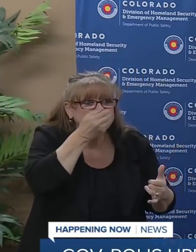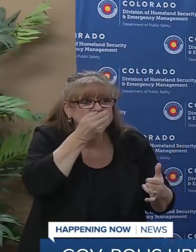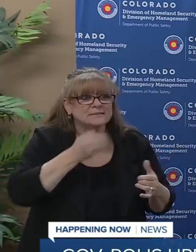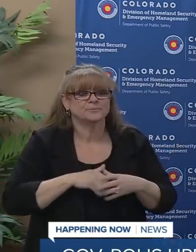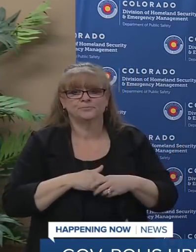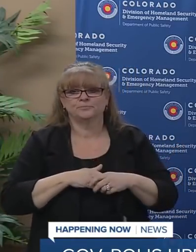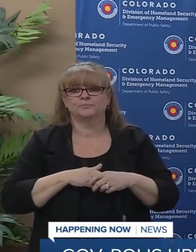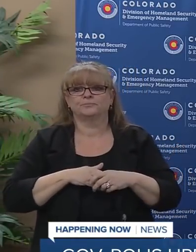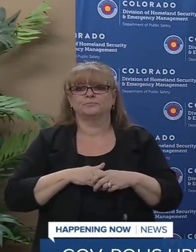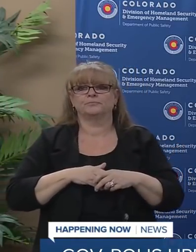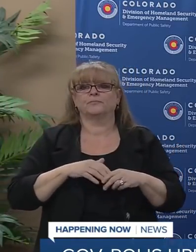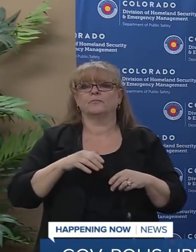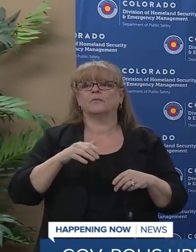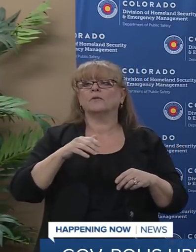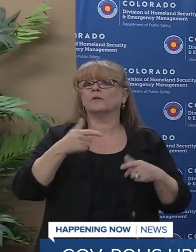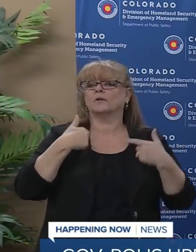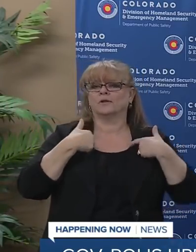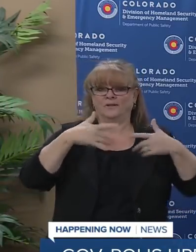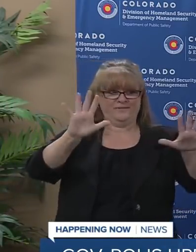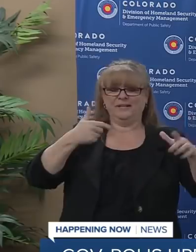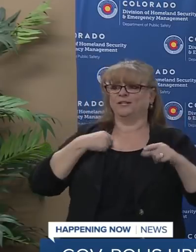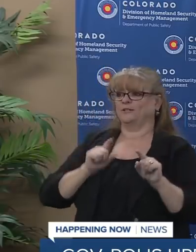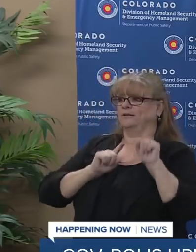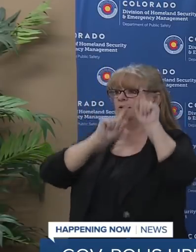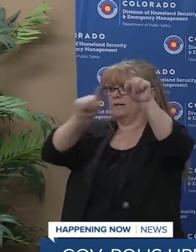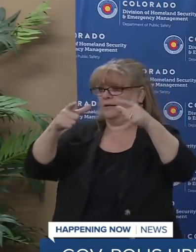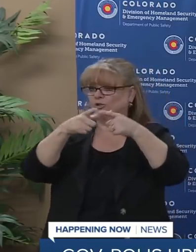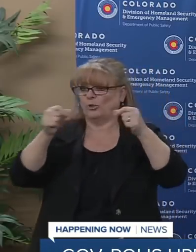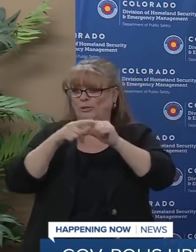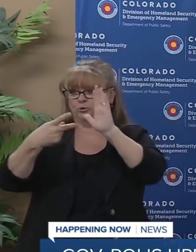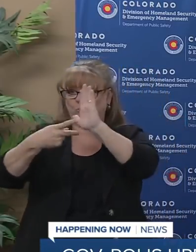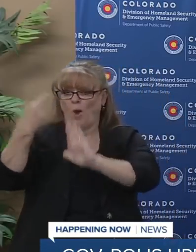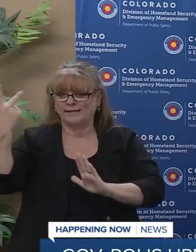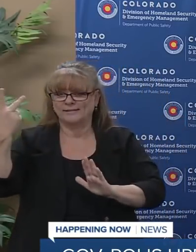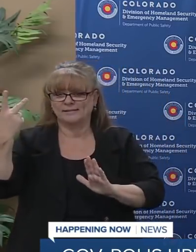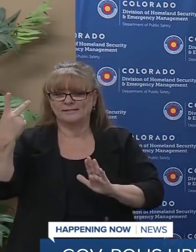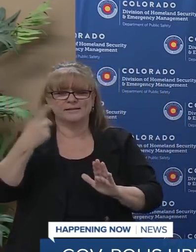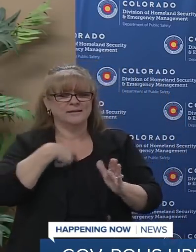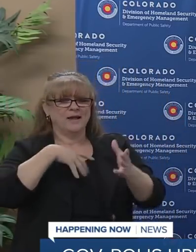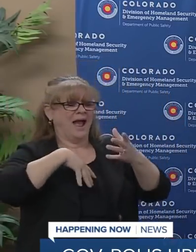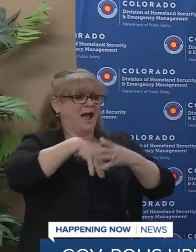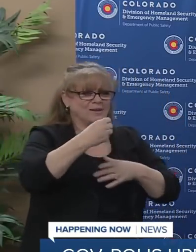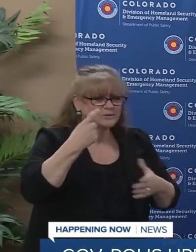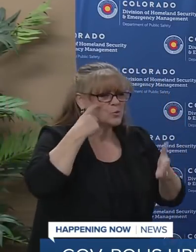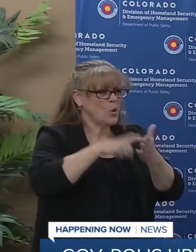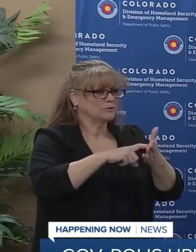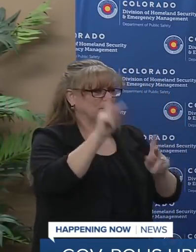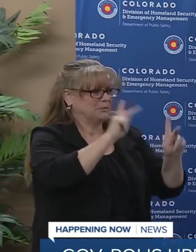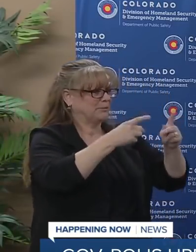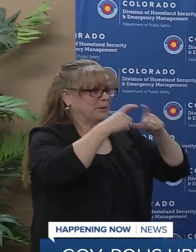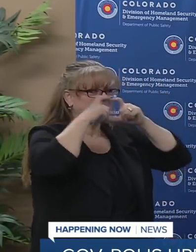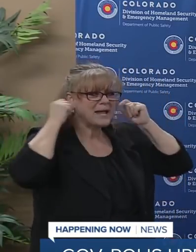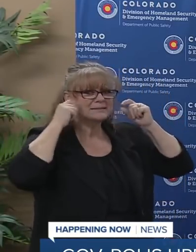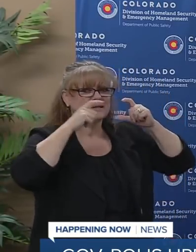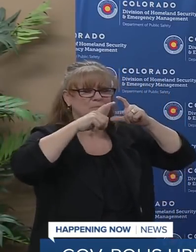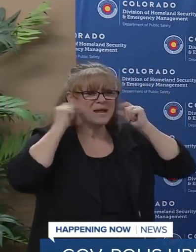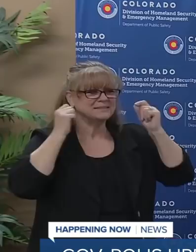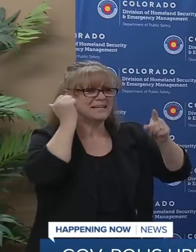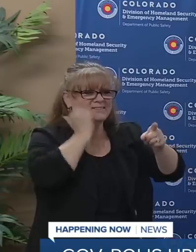it's interesting to see, even when a normal day, if people are at all ill, they wear masks on the street. You see people with masks on the street every